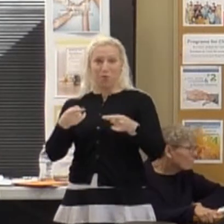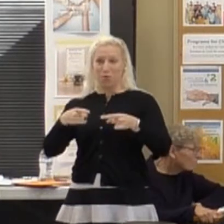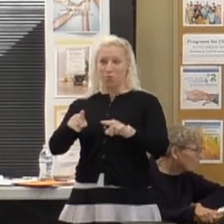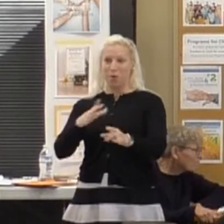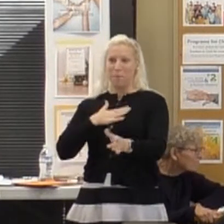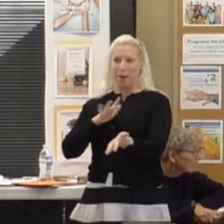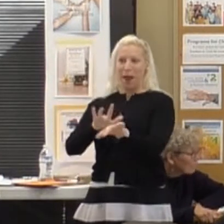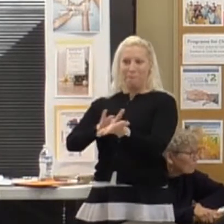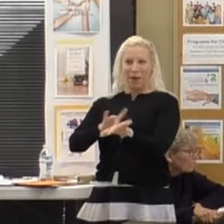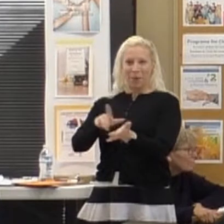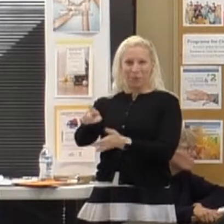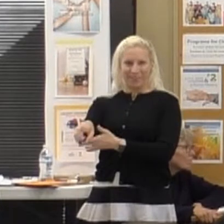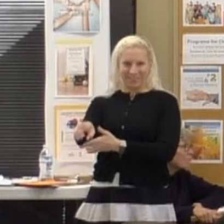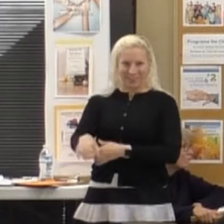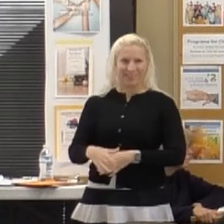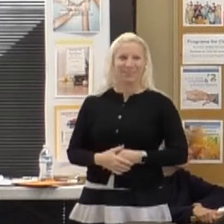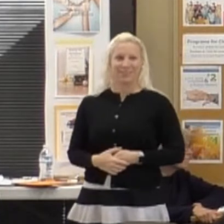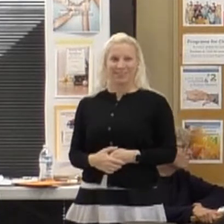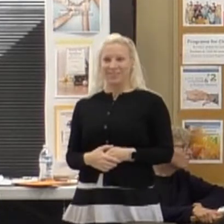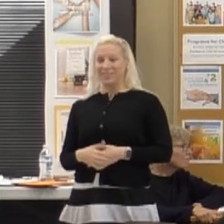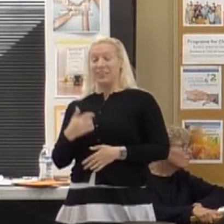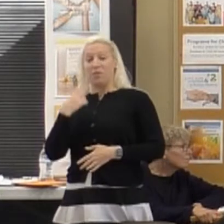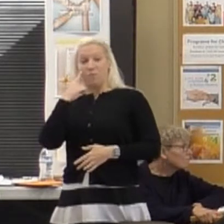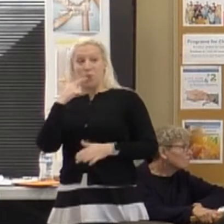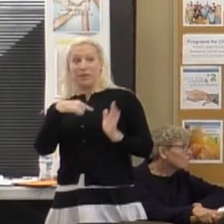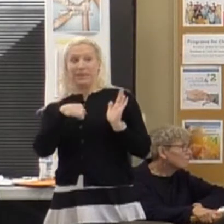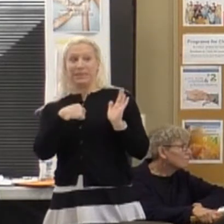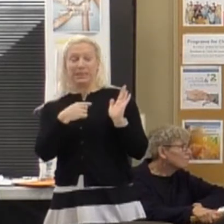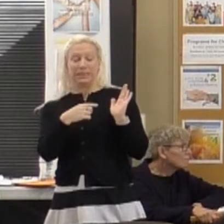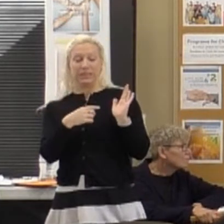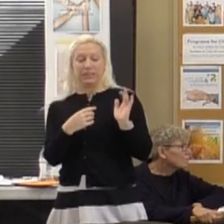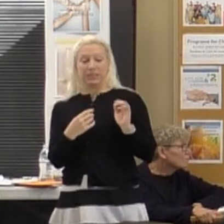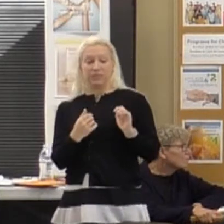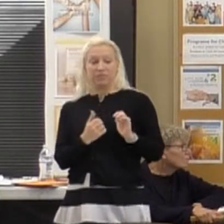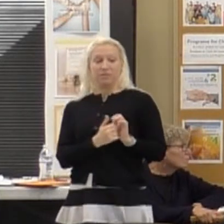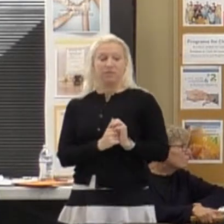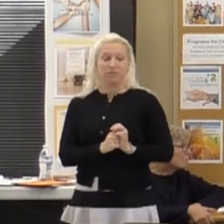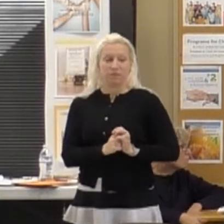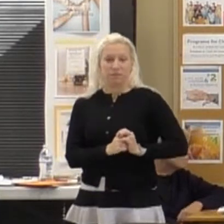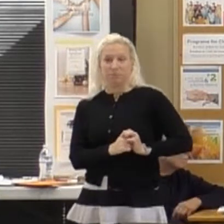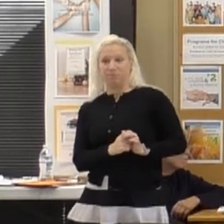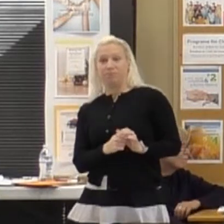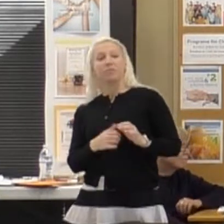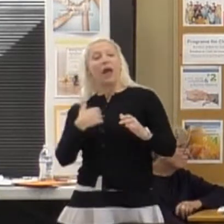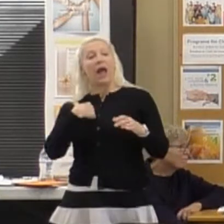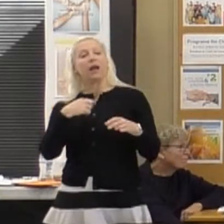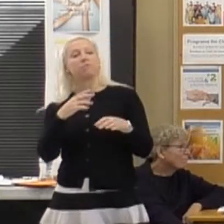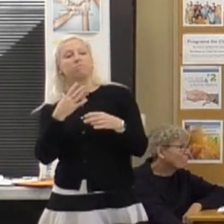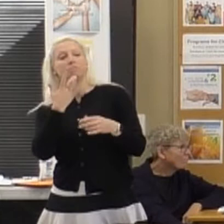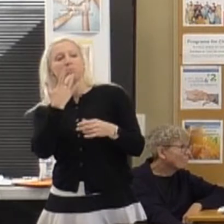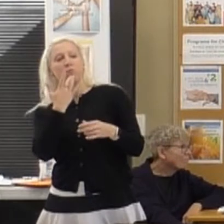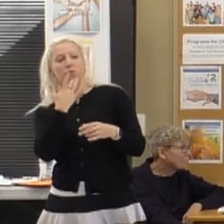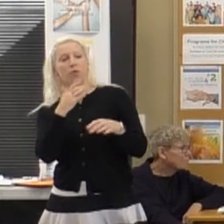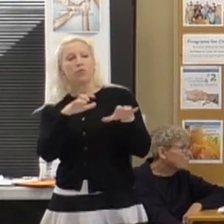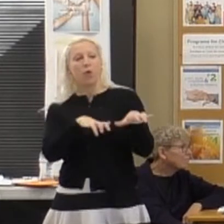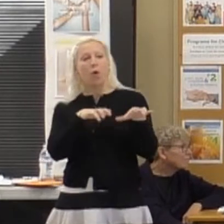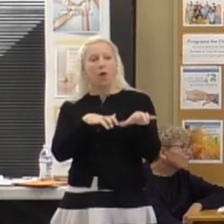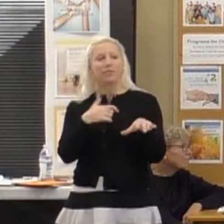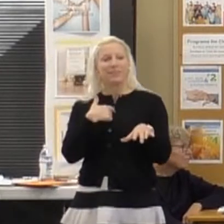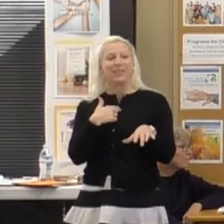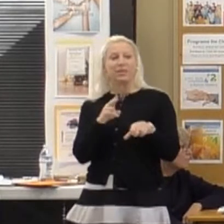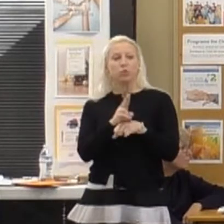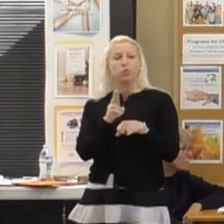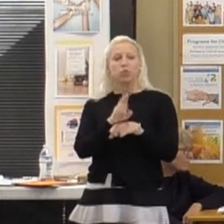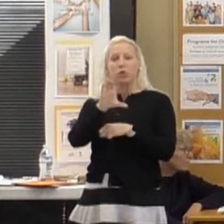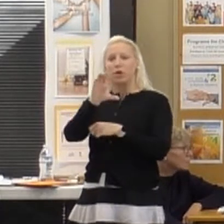there's a one-size-fits-all. You know, they think, well, for example, I personally would